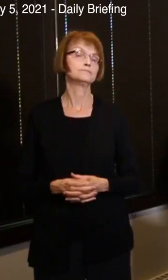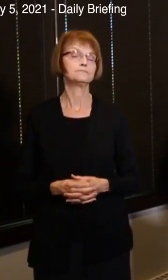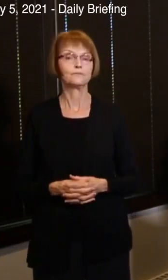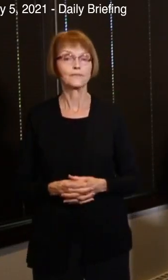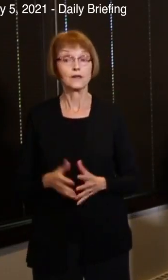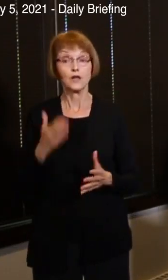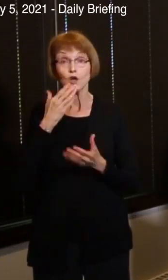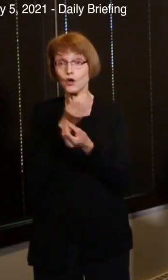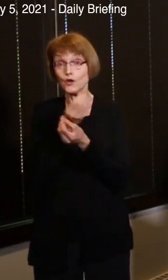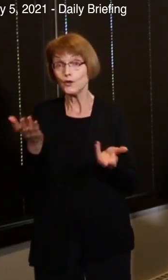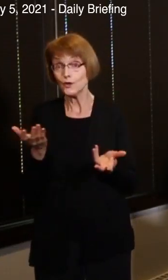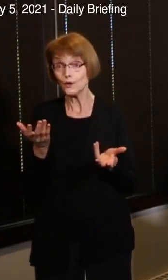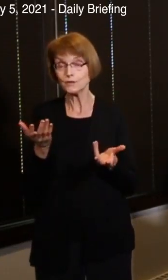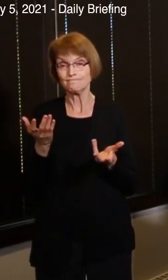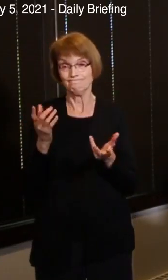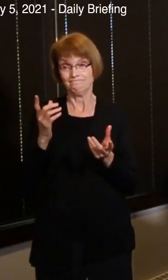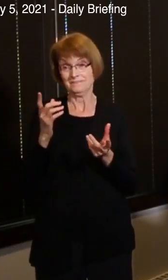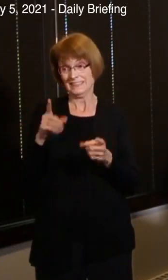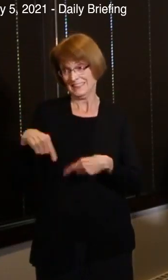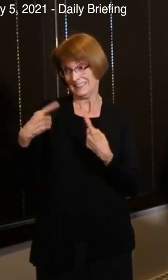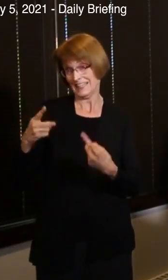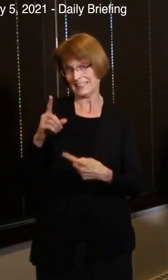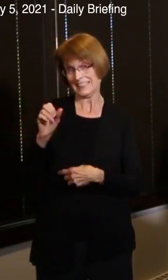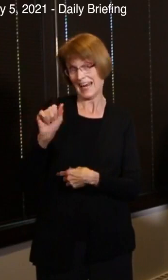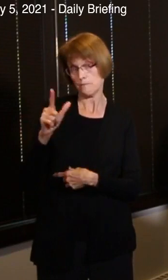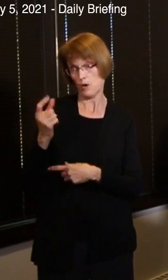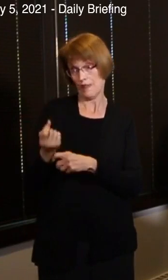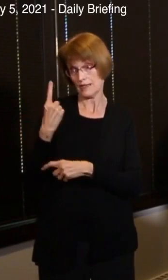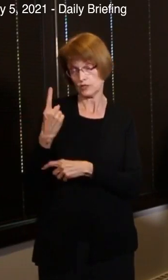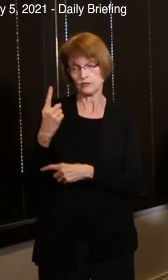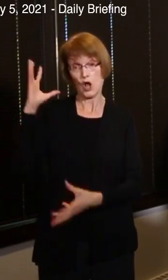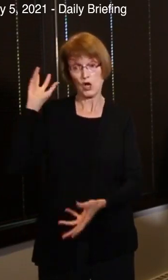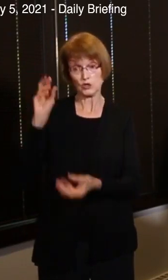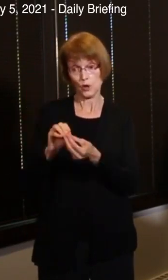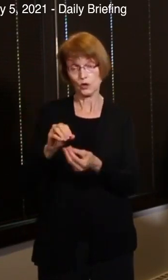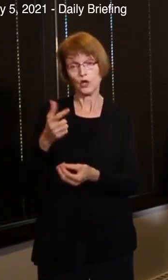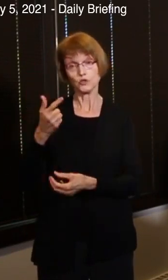Our good news slide: since last April, we've discharged a total of